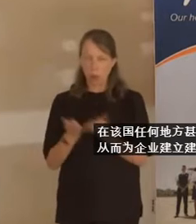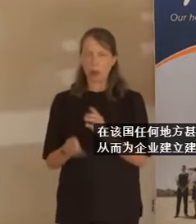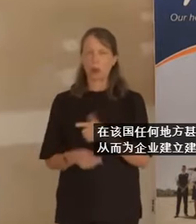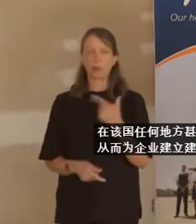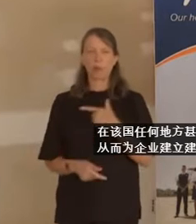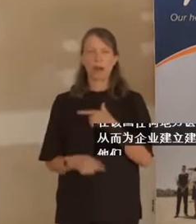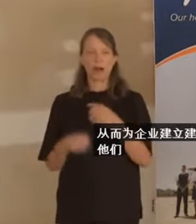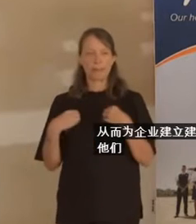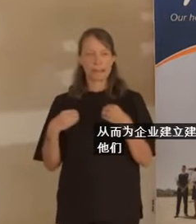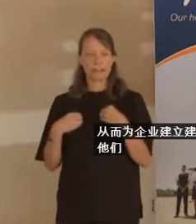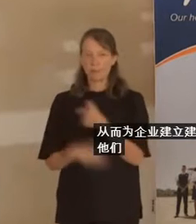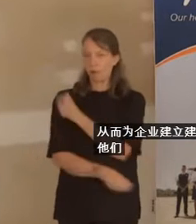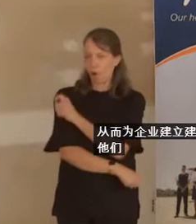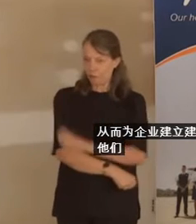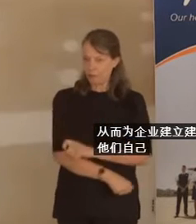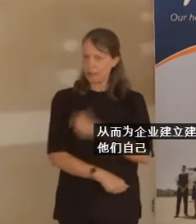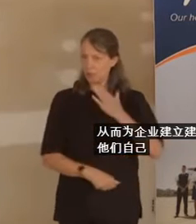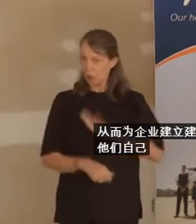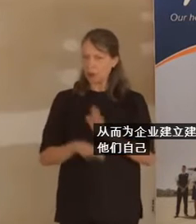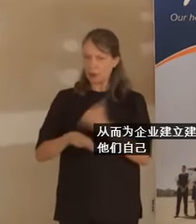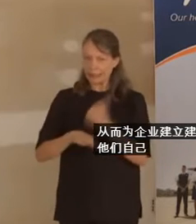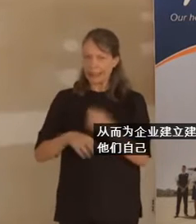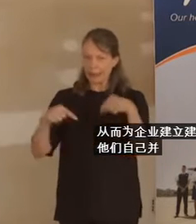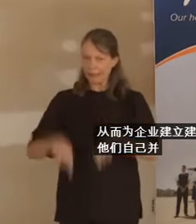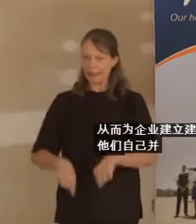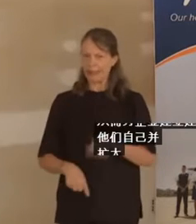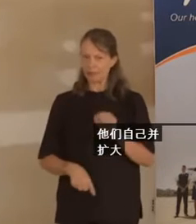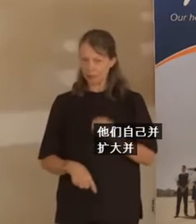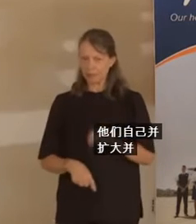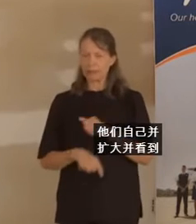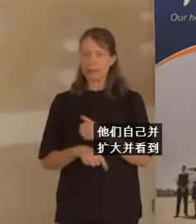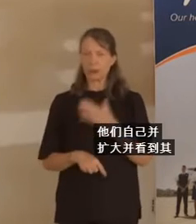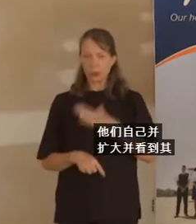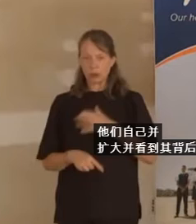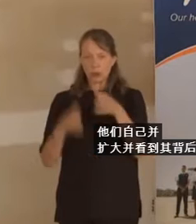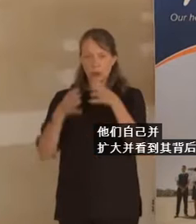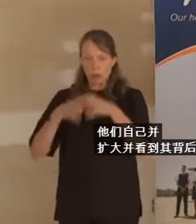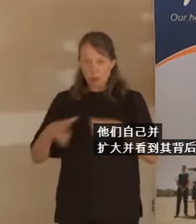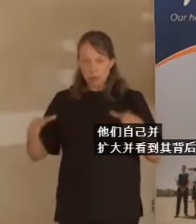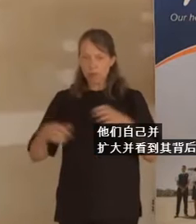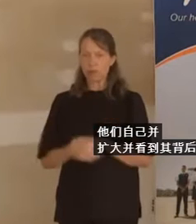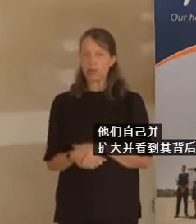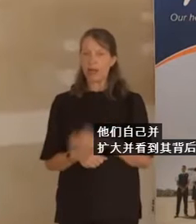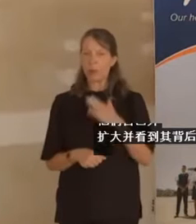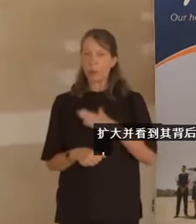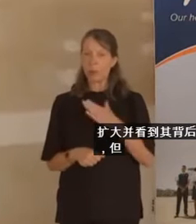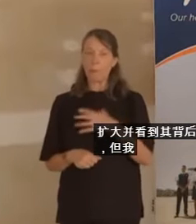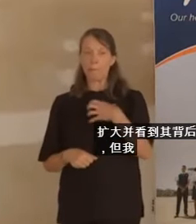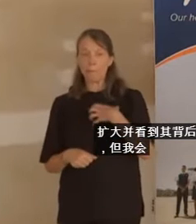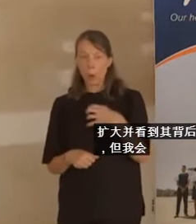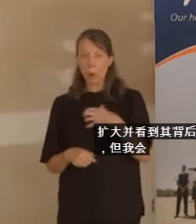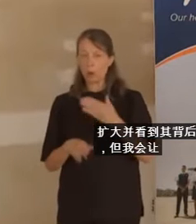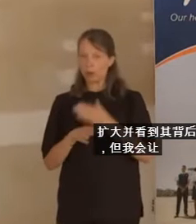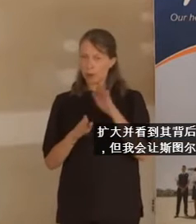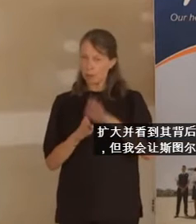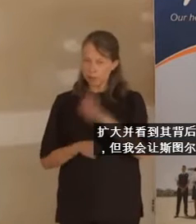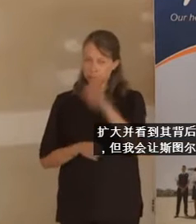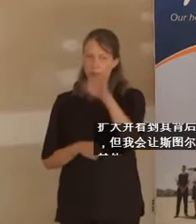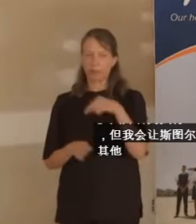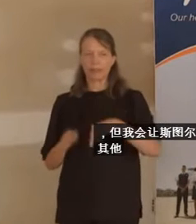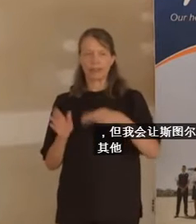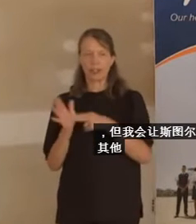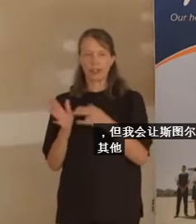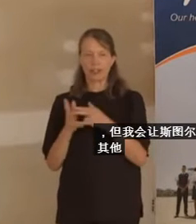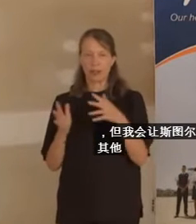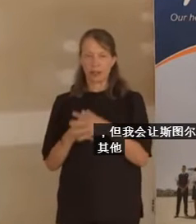for businesses to set up, establish themselves and expand and see a jobs boom off the back of it. But I'll get Stuart to talk